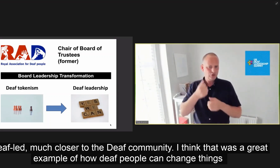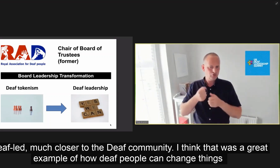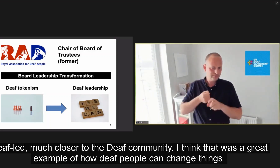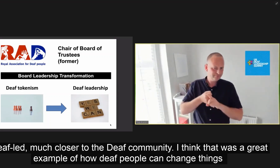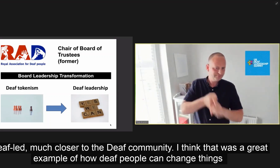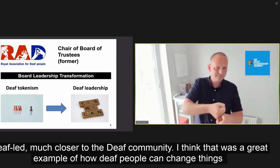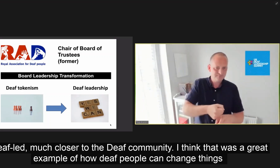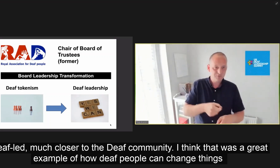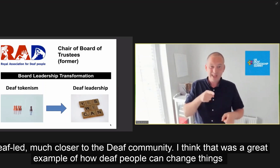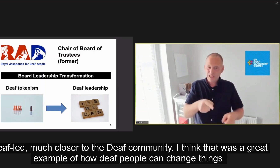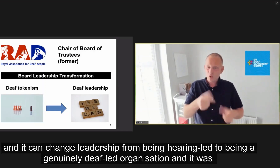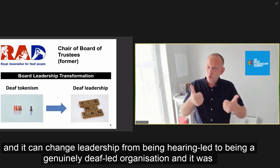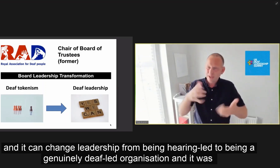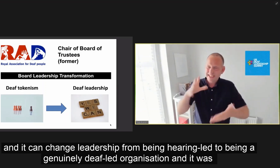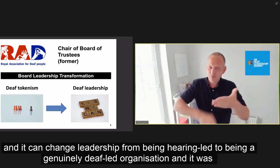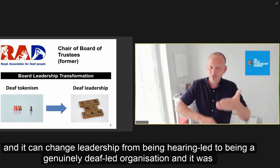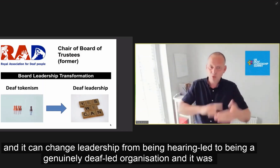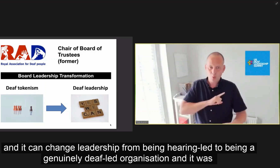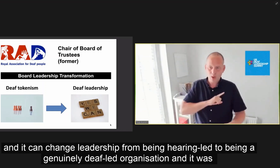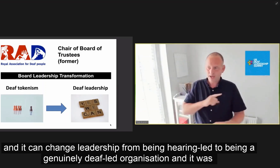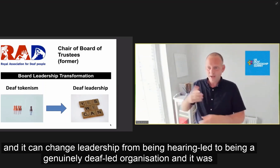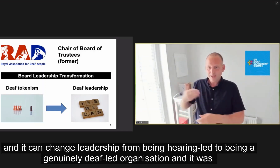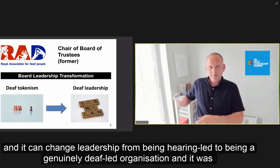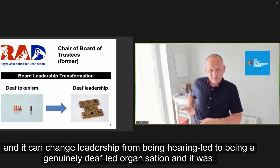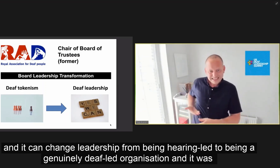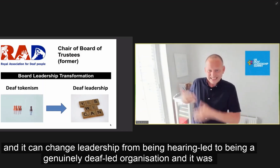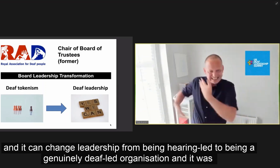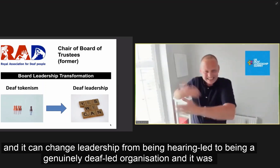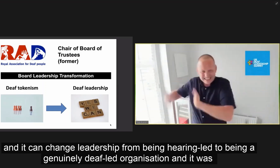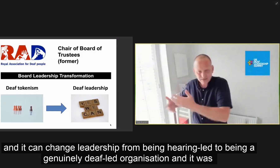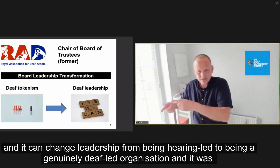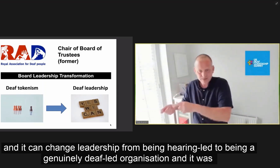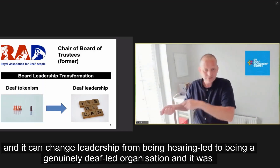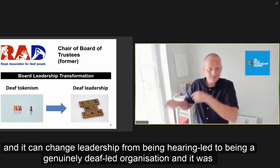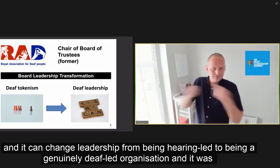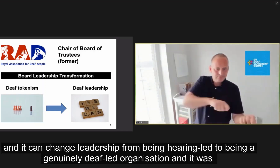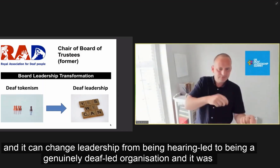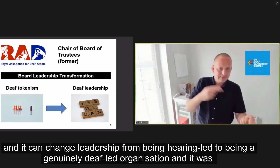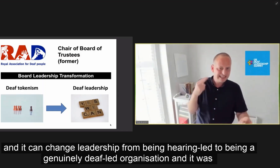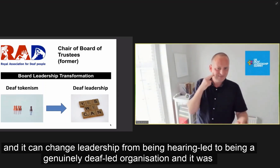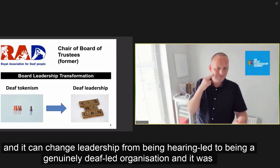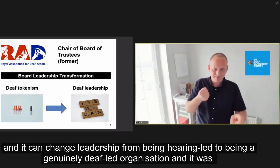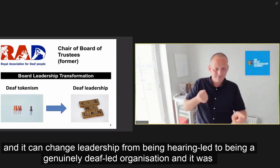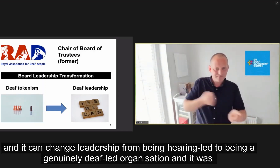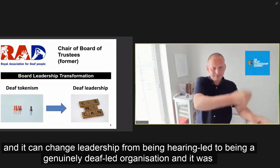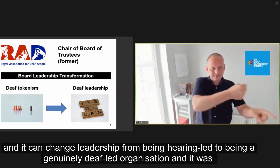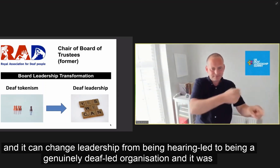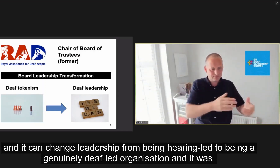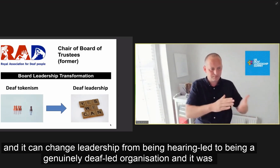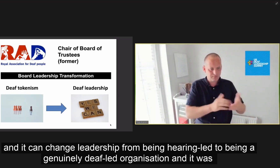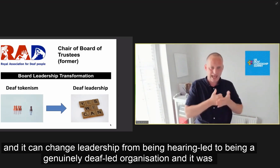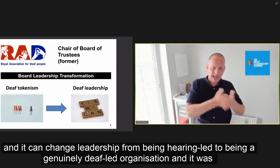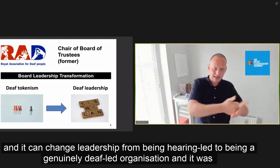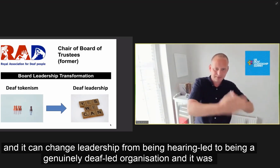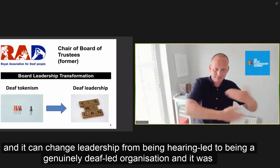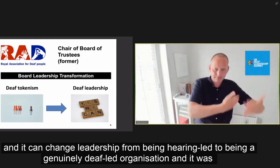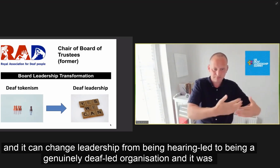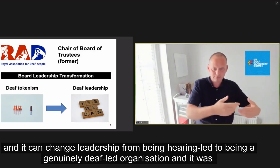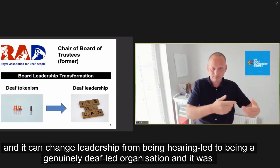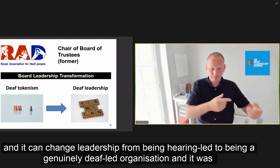change things and can change leadership from being hearing-led to being a genuinely deaf-led organisation. It was great to be able